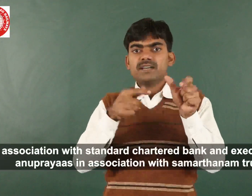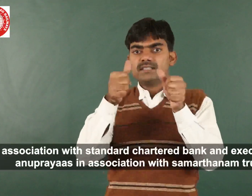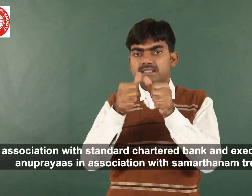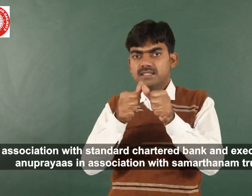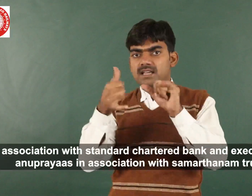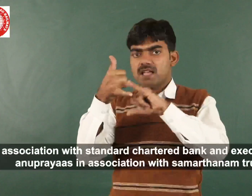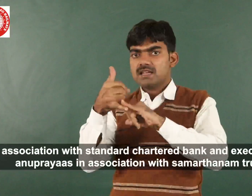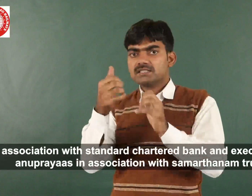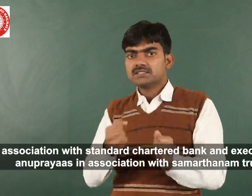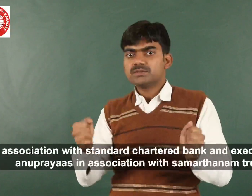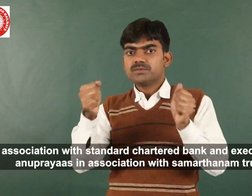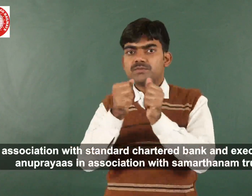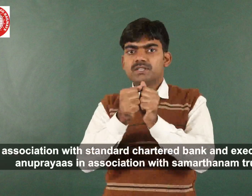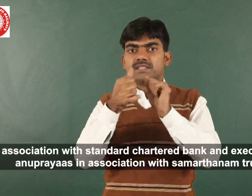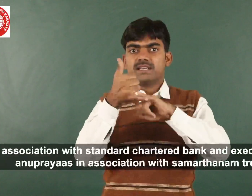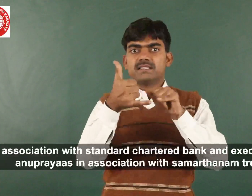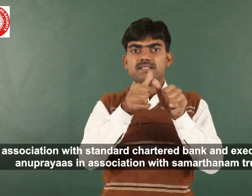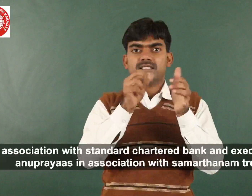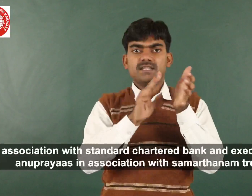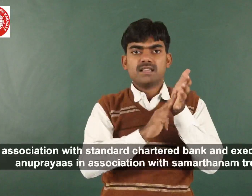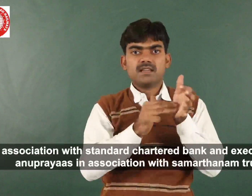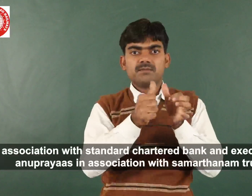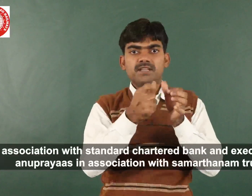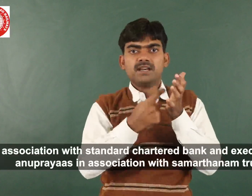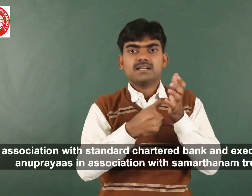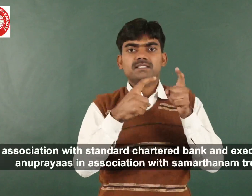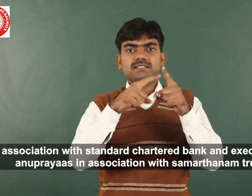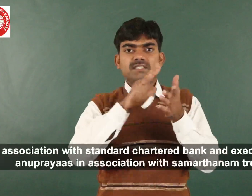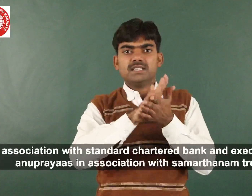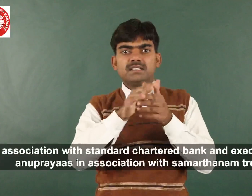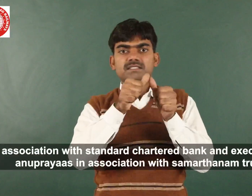executed by Anuprayaas in association with Samarthanam Trust.